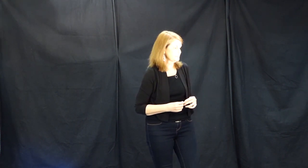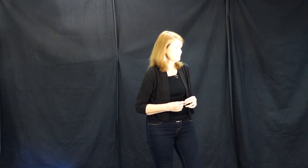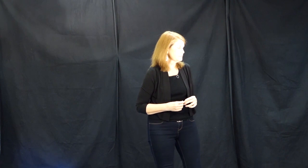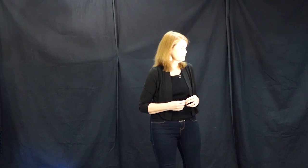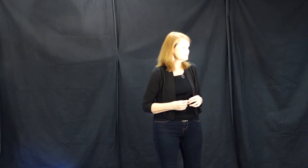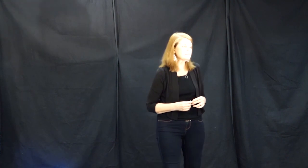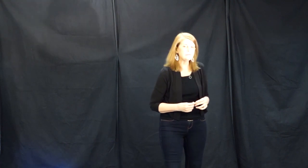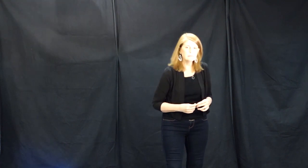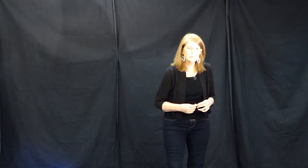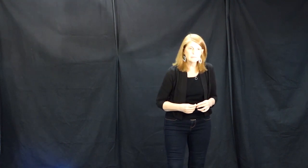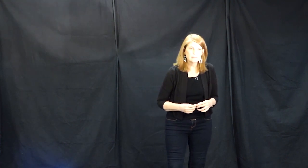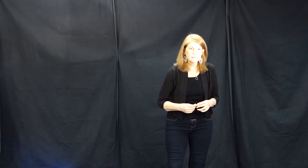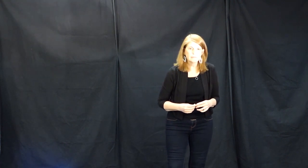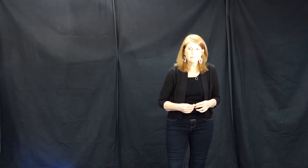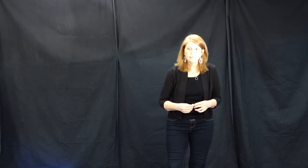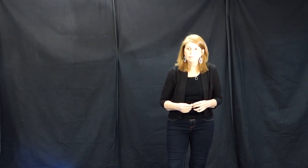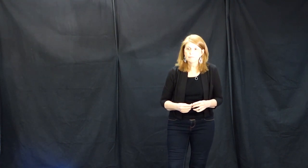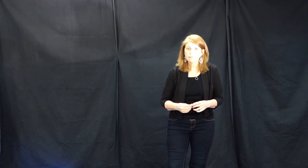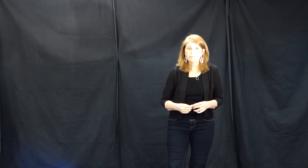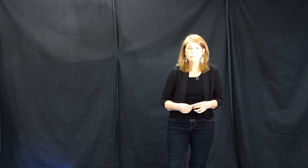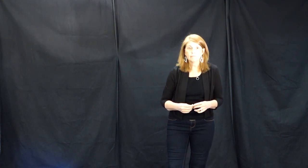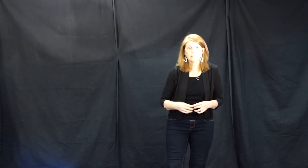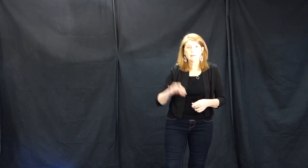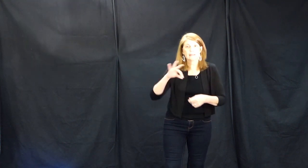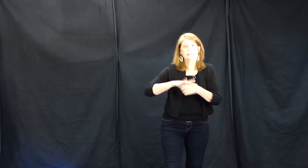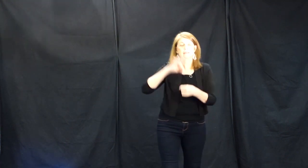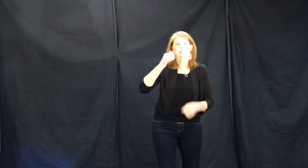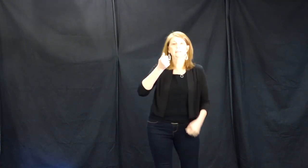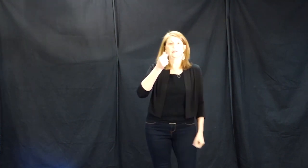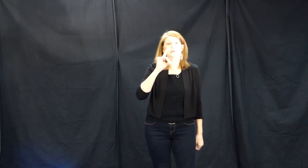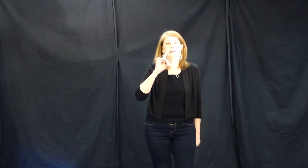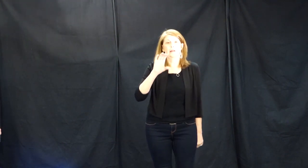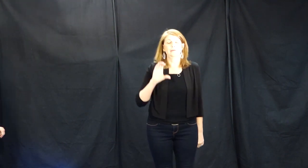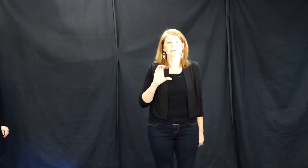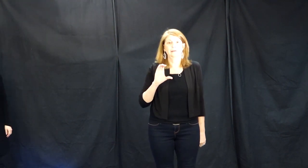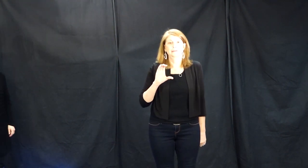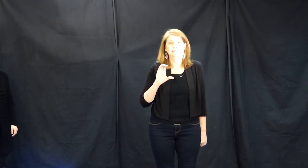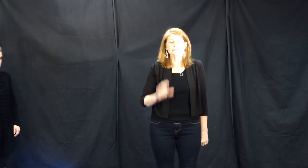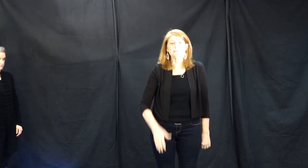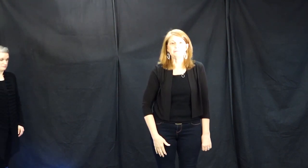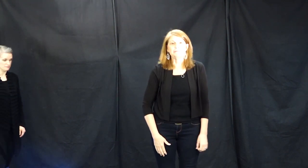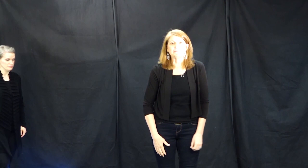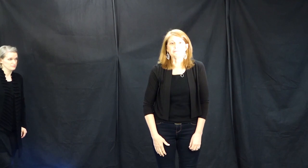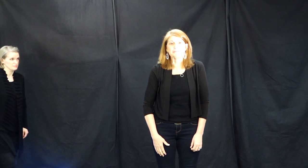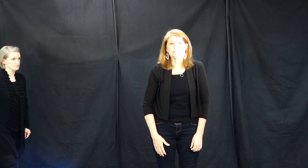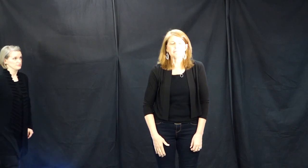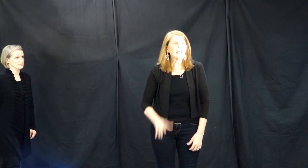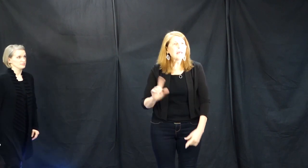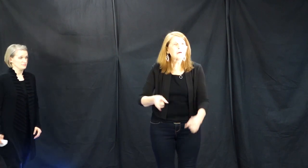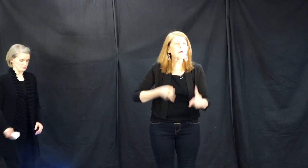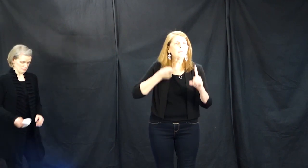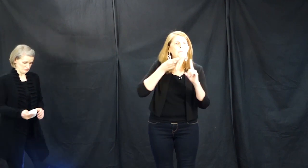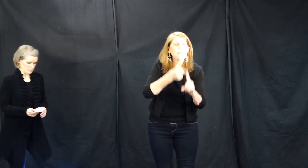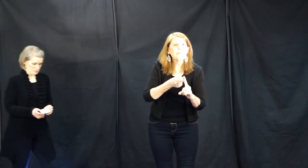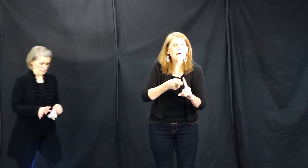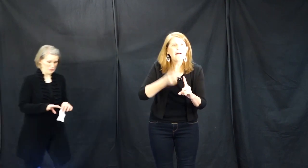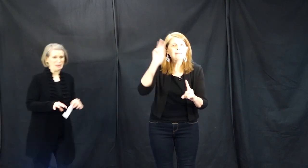1800. The election of 1800. Can we get back to politics?